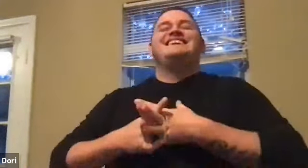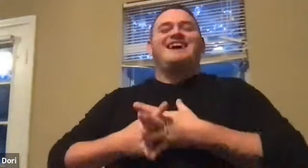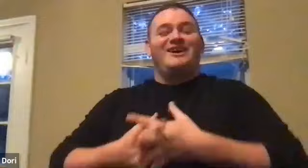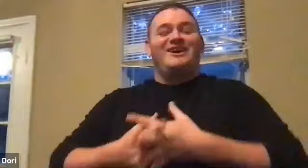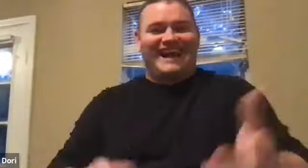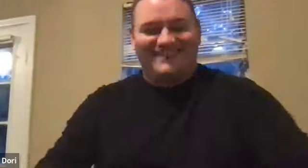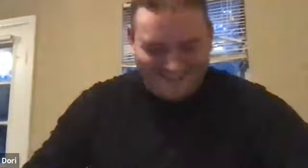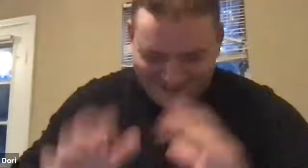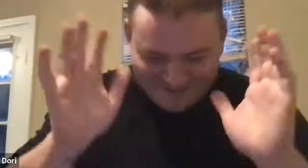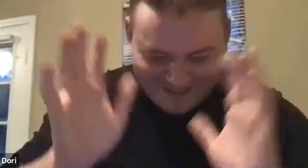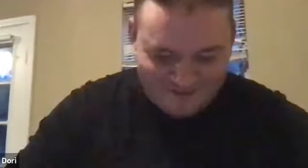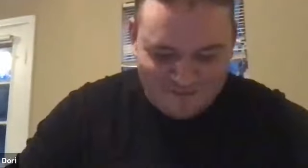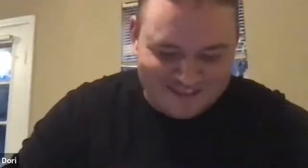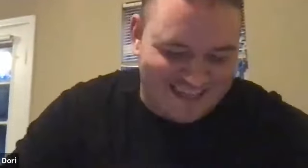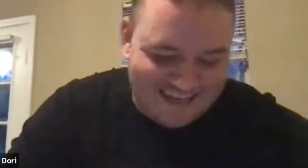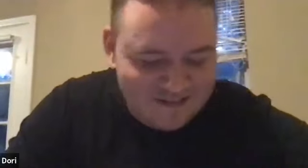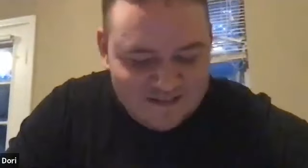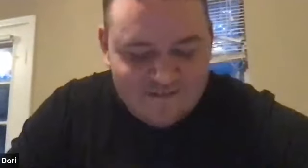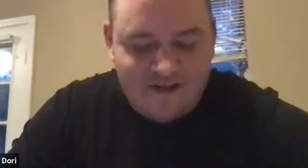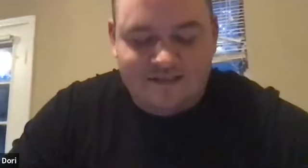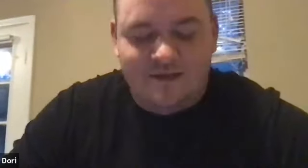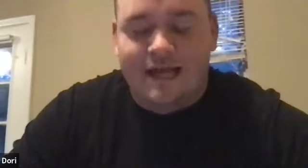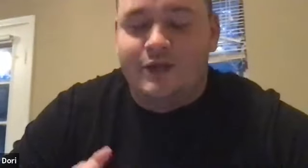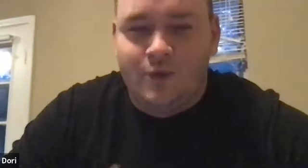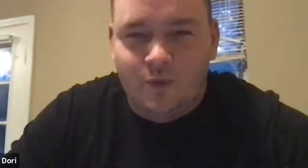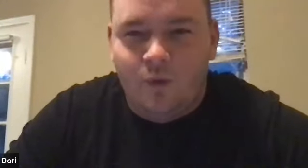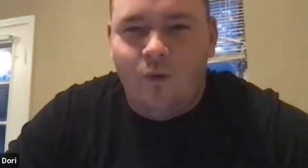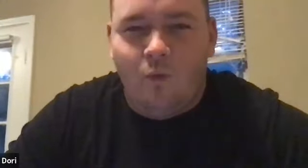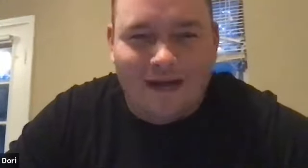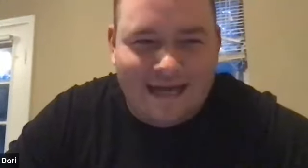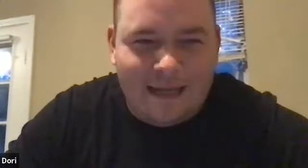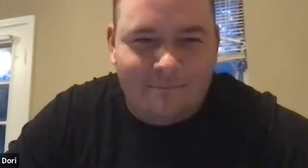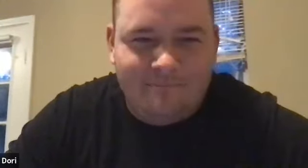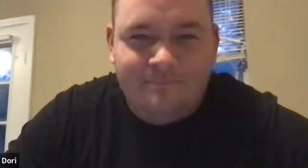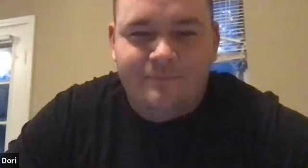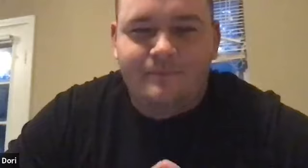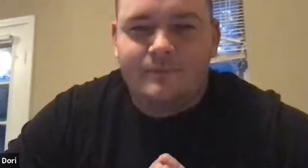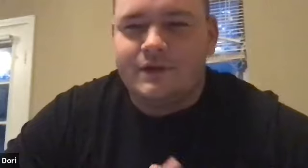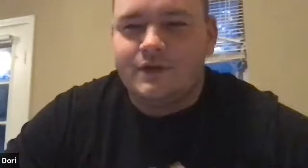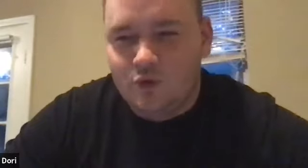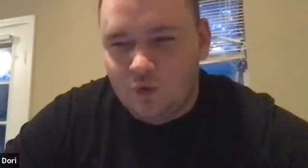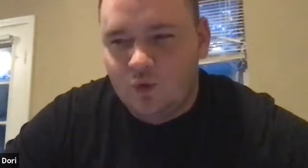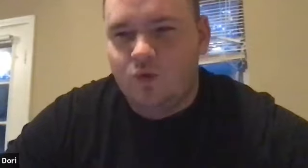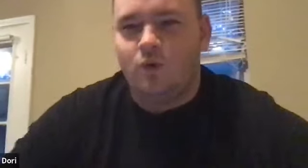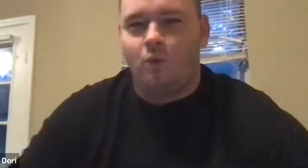Oh, Corey got it. Corey. Okay, we're good. One person got it. All right, so again, you, what name? You, what